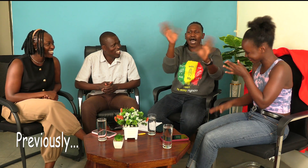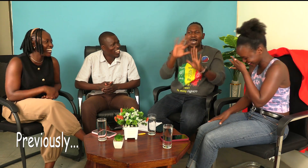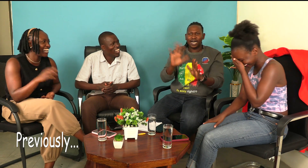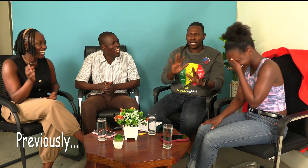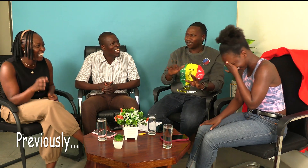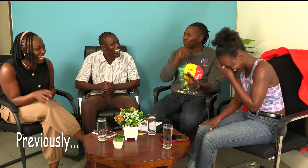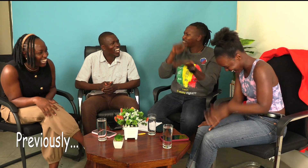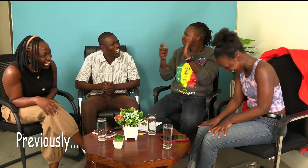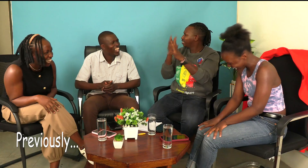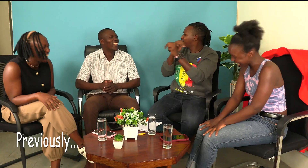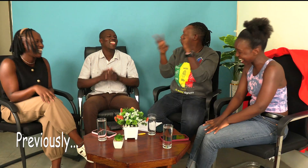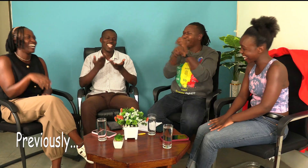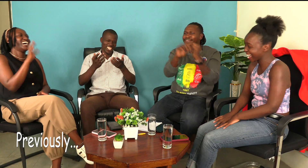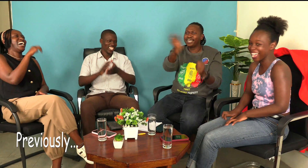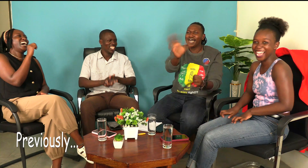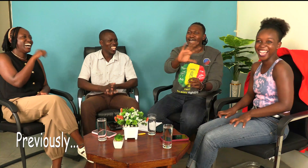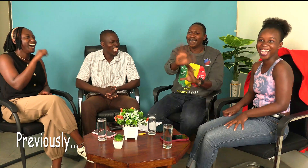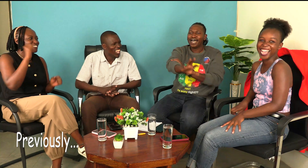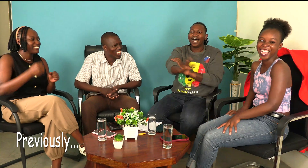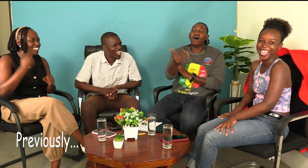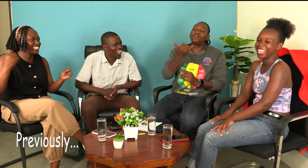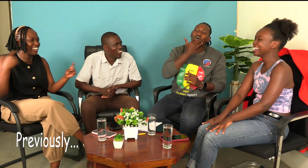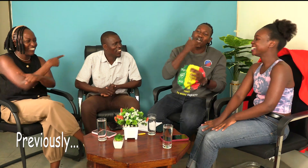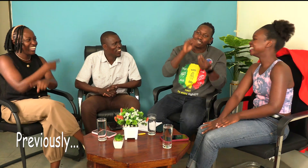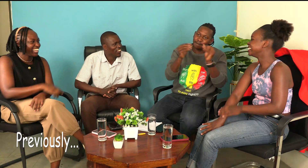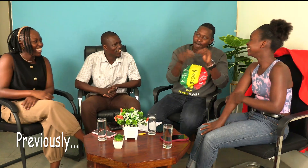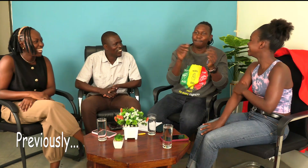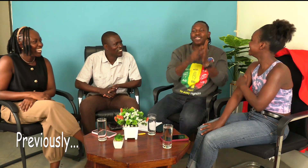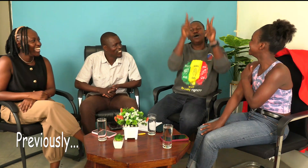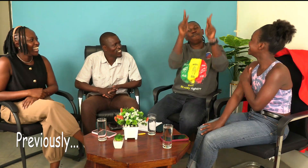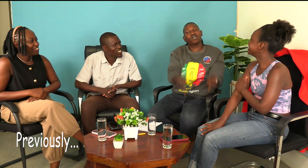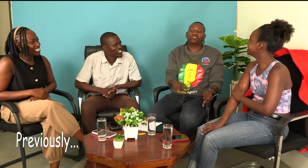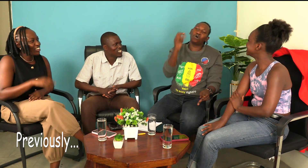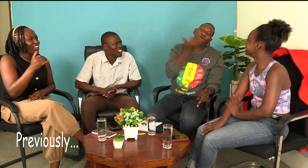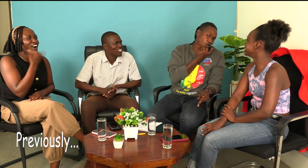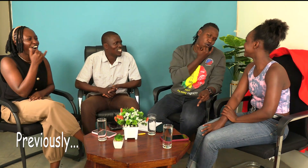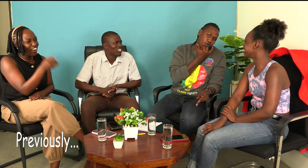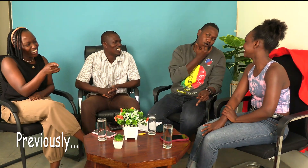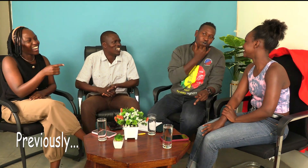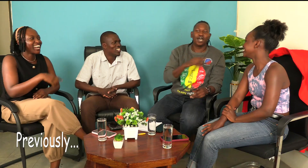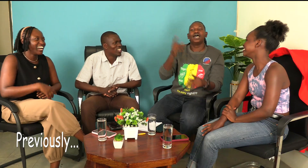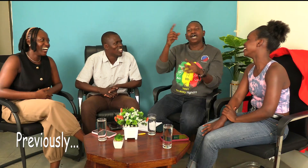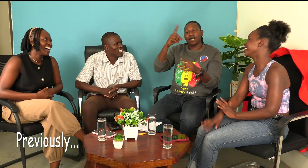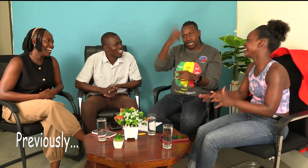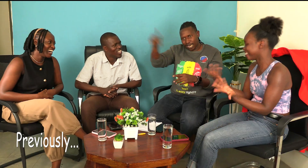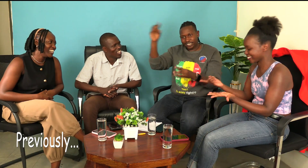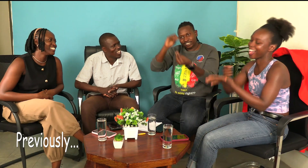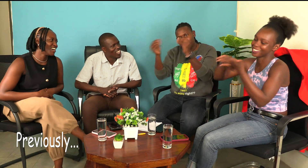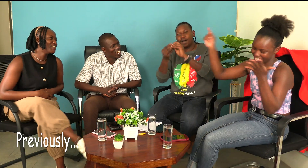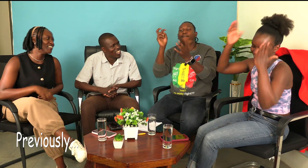number, right number, it's not mathematics, yes? Please, a wrong number means a wrong person.